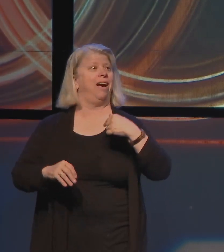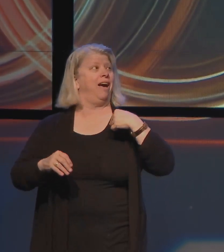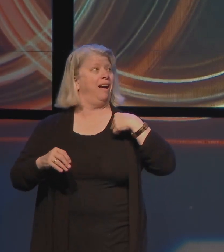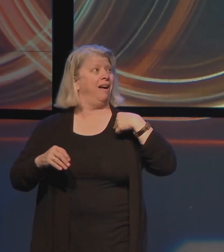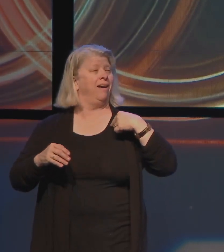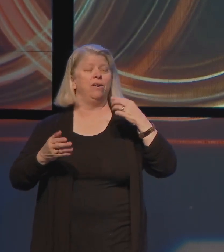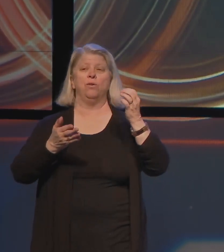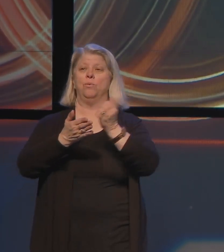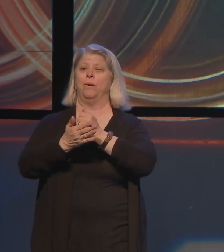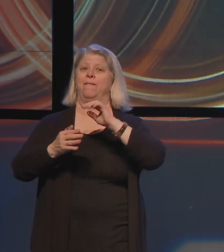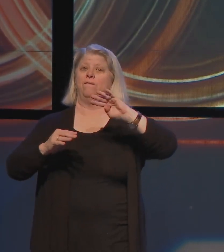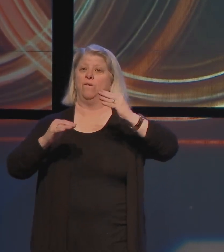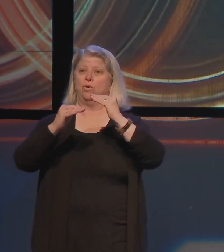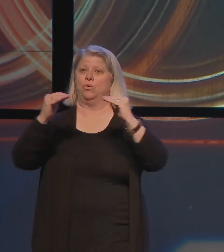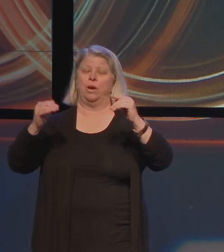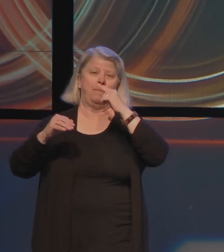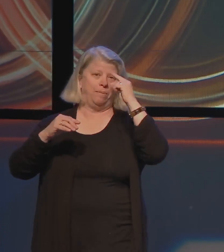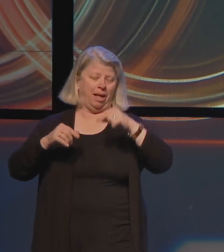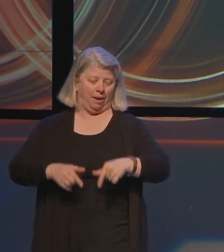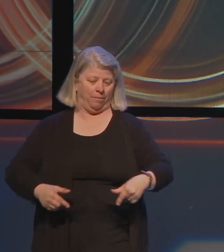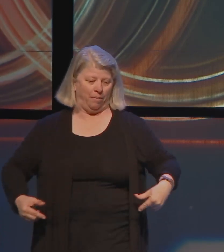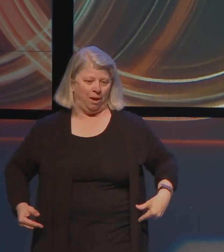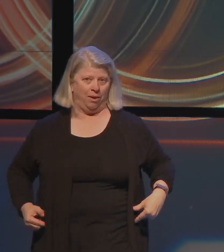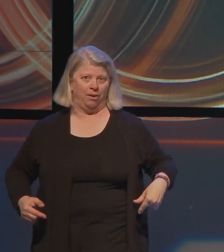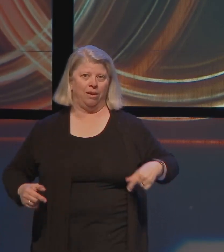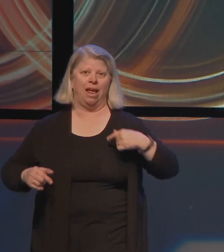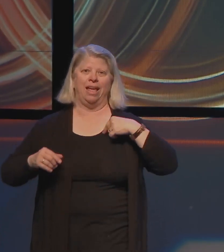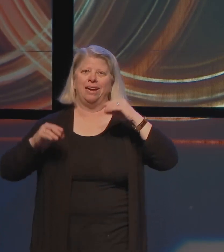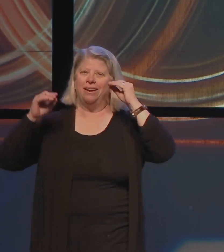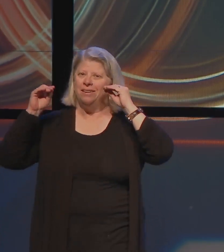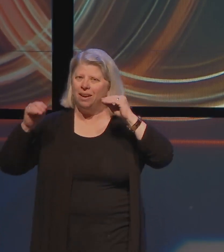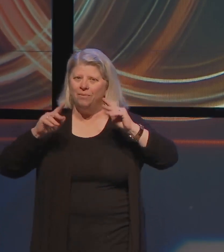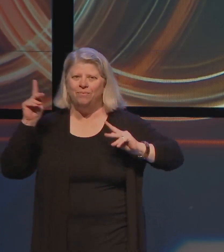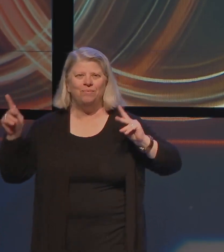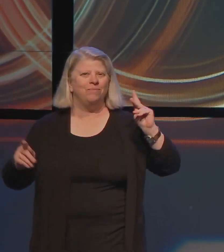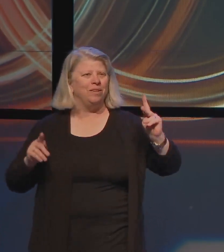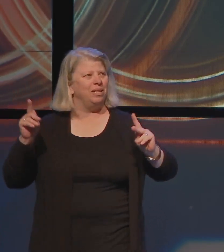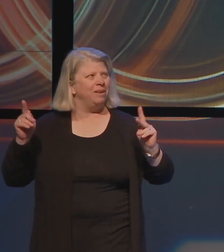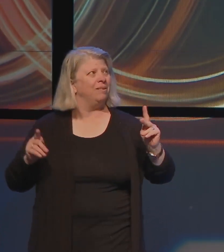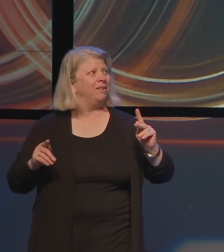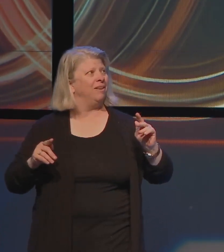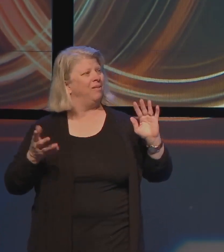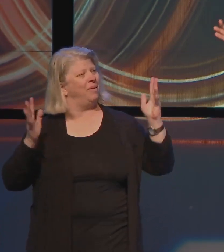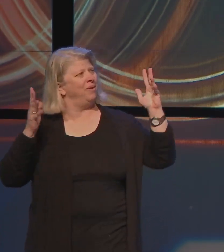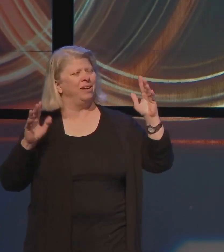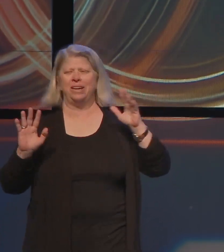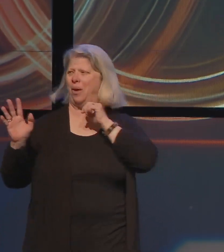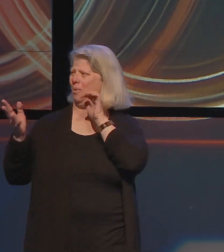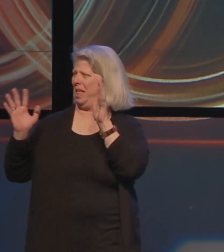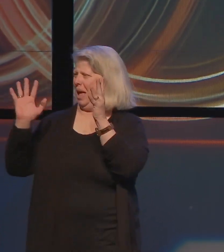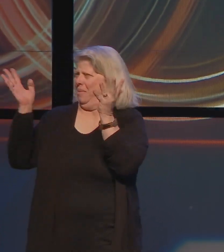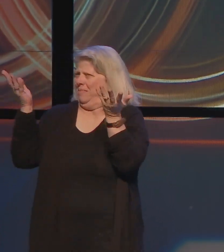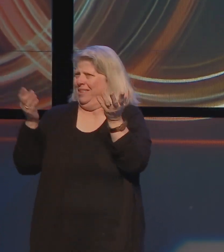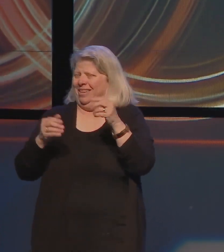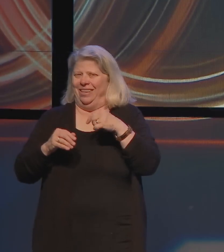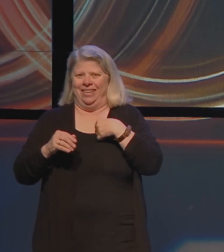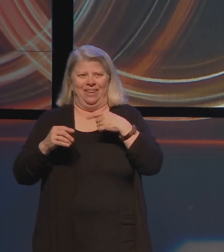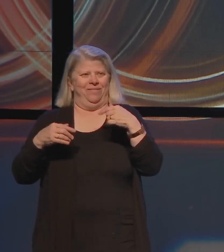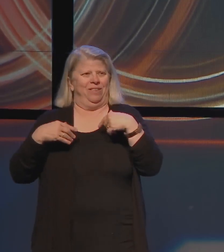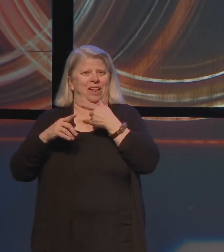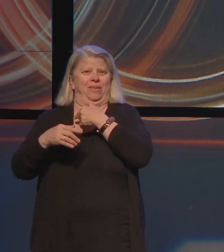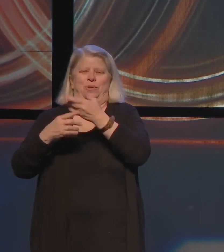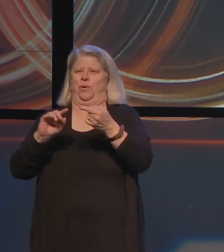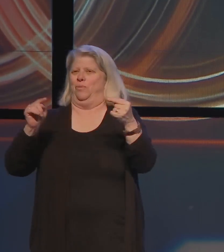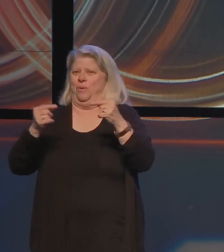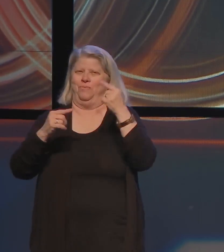I earned my 4th degree black belt in American Kempo, and I taught this to people, and yes. No, don't clap. It's been a long time. I hurt